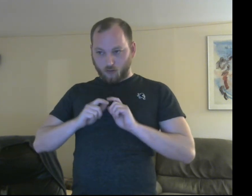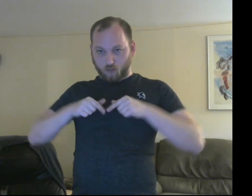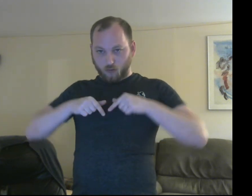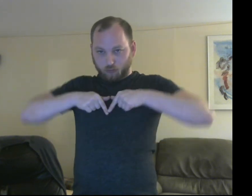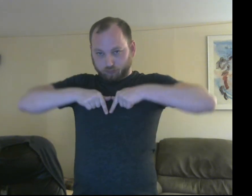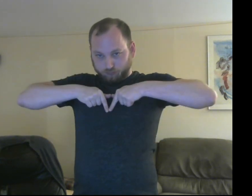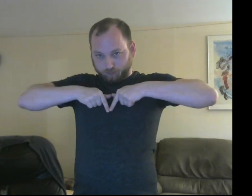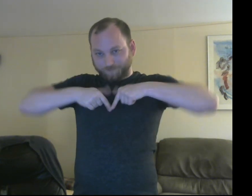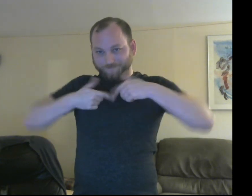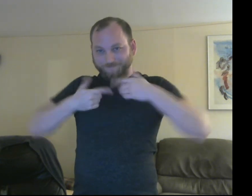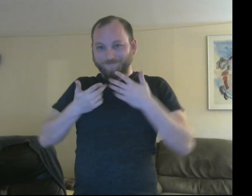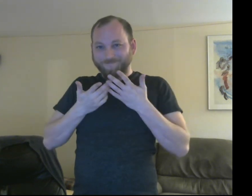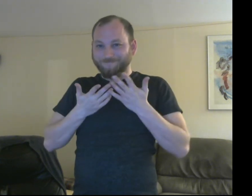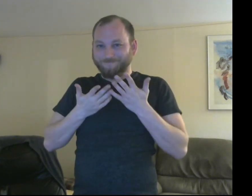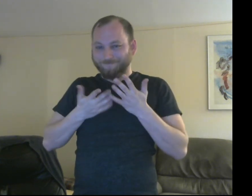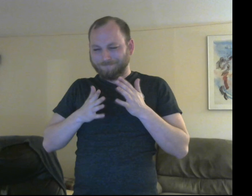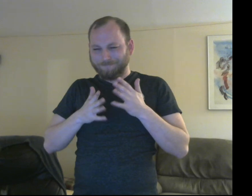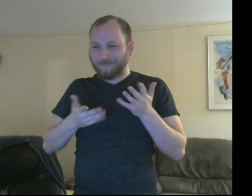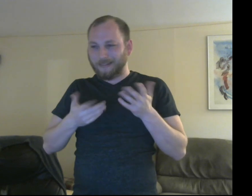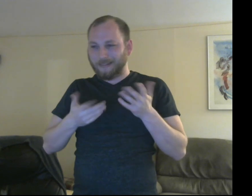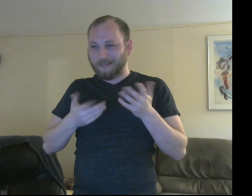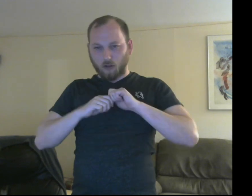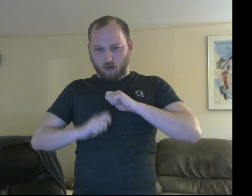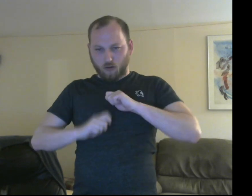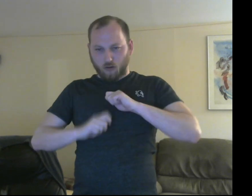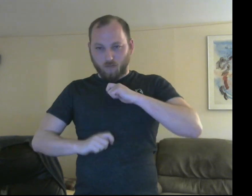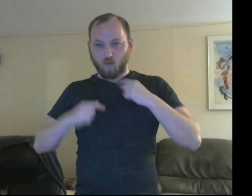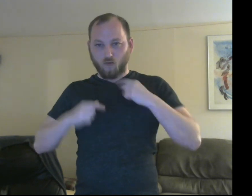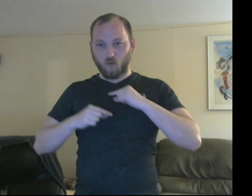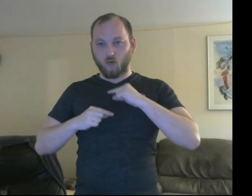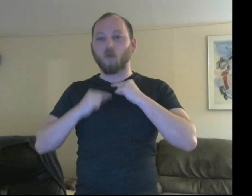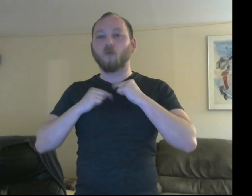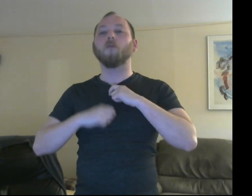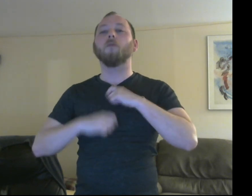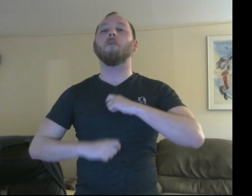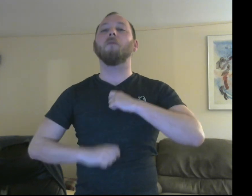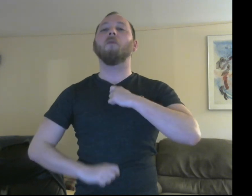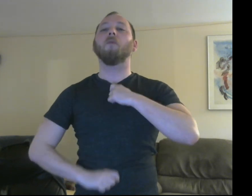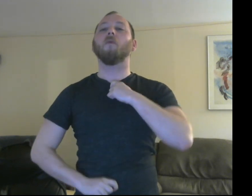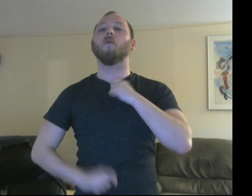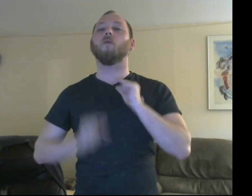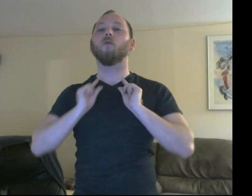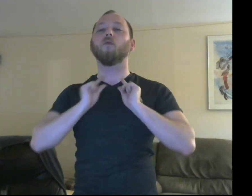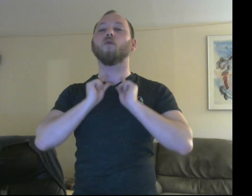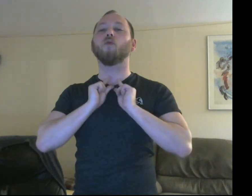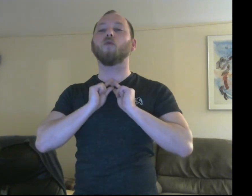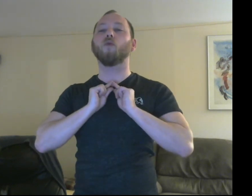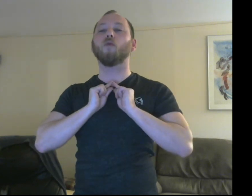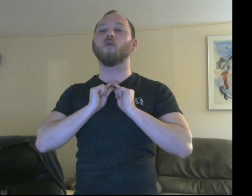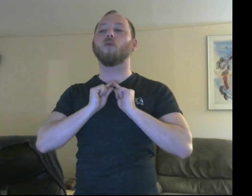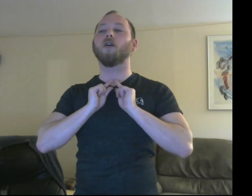kind of tighten it down, and then tighten these up, and then tighten it again, till you're like.